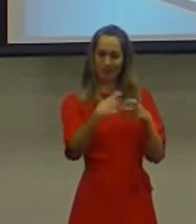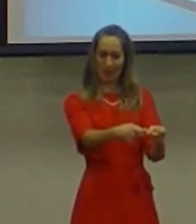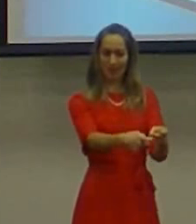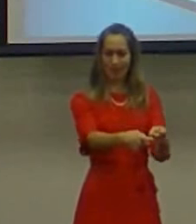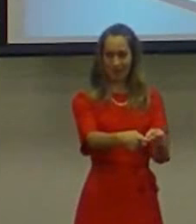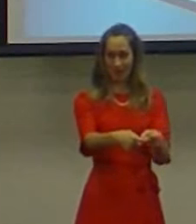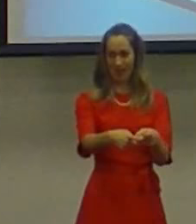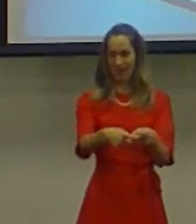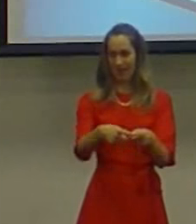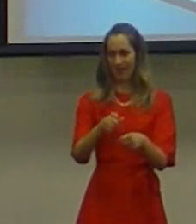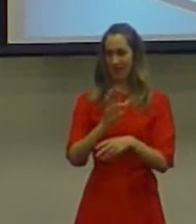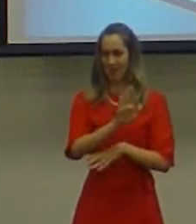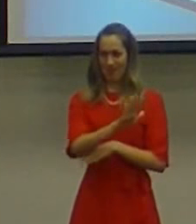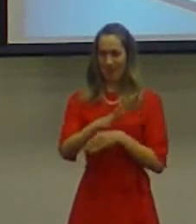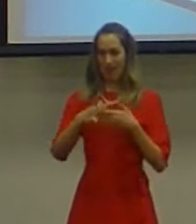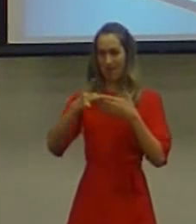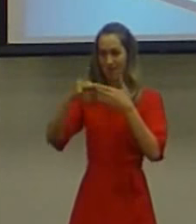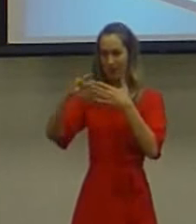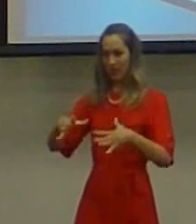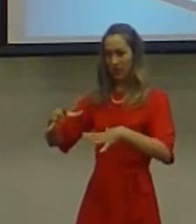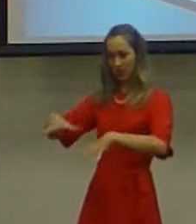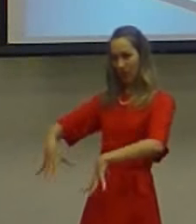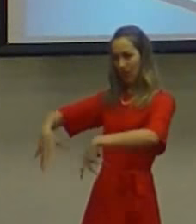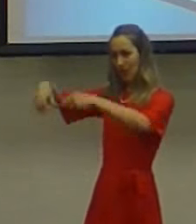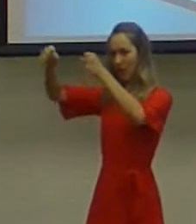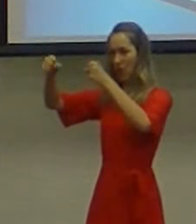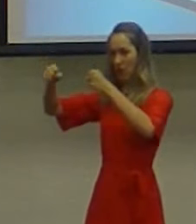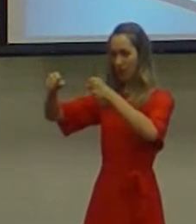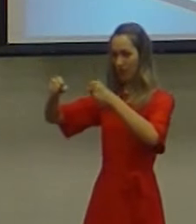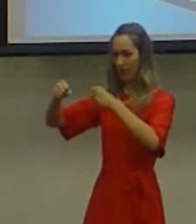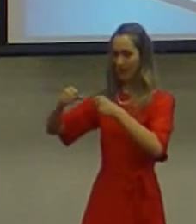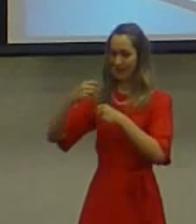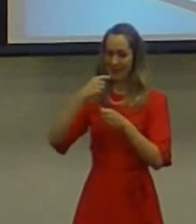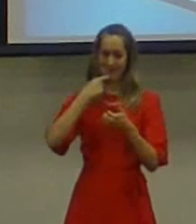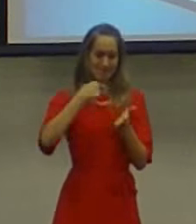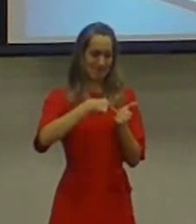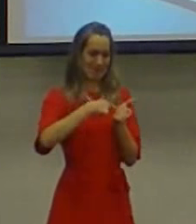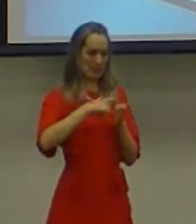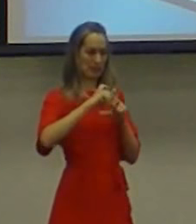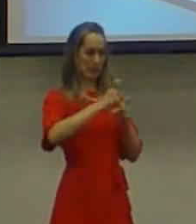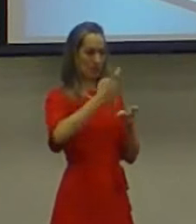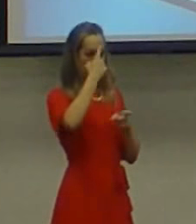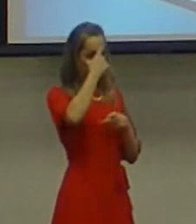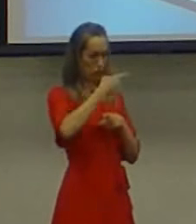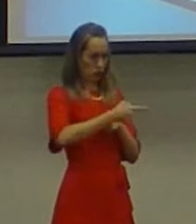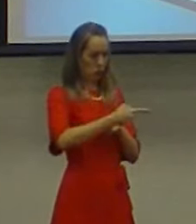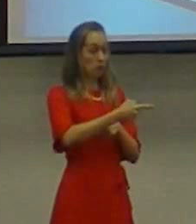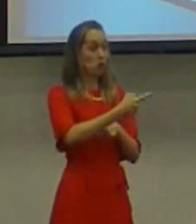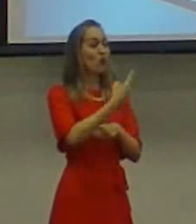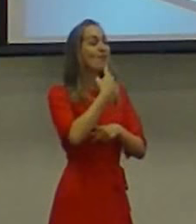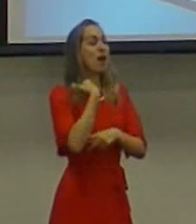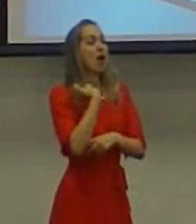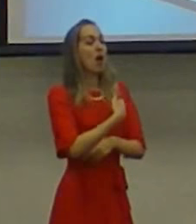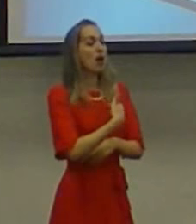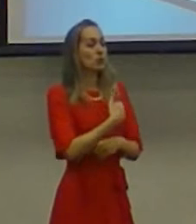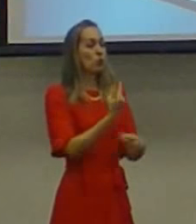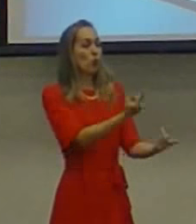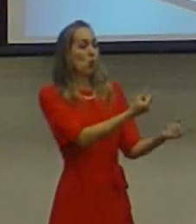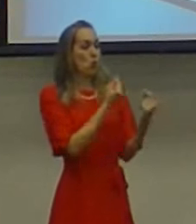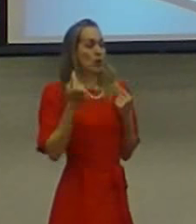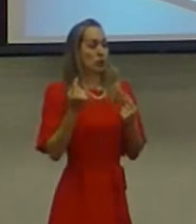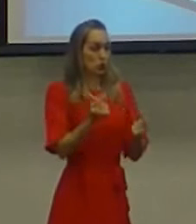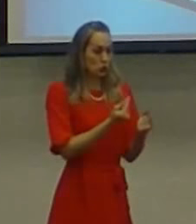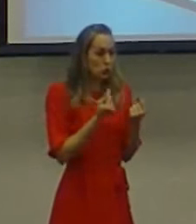leadership in the church, this is for you. You tell us what to do. And that was really cool seeing, because one of the problems that the church